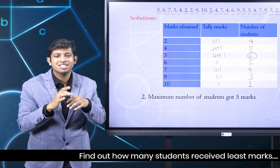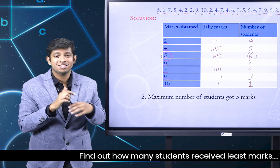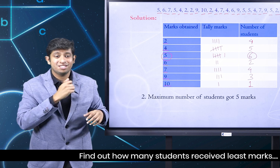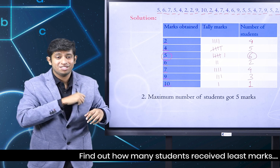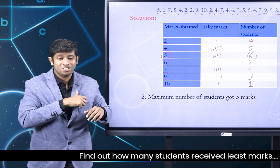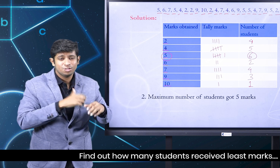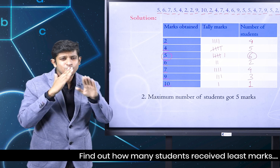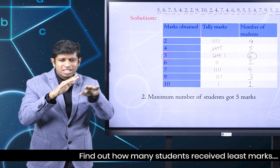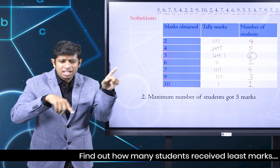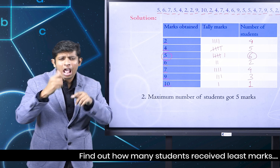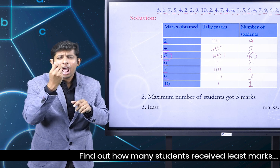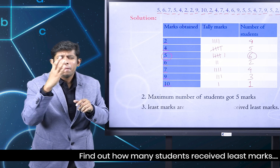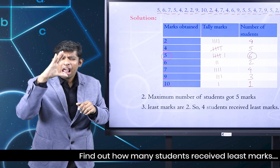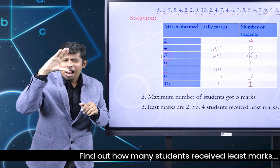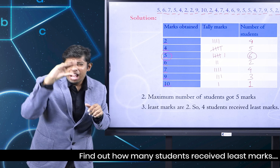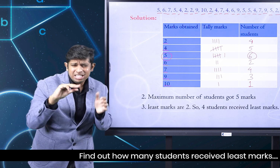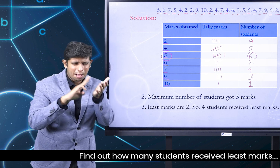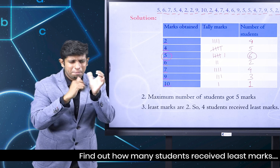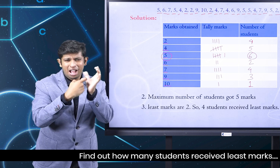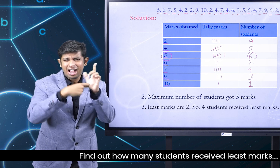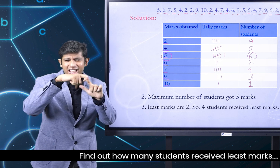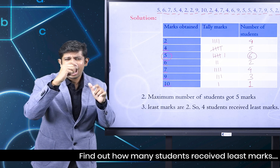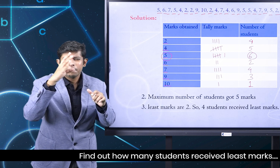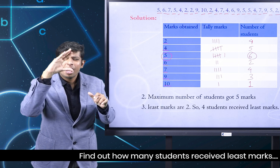Find out how many students received least marks.